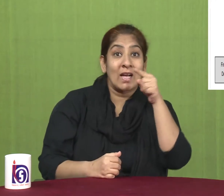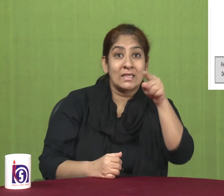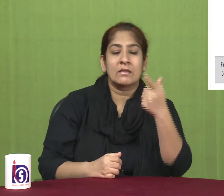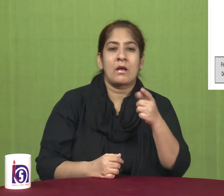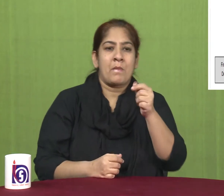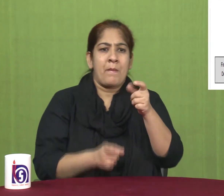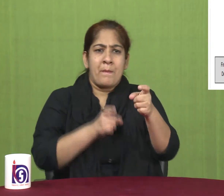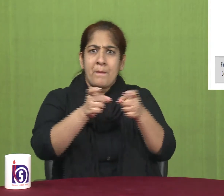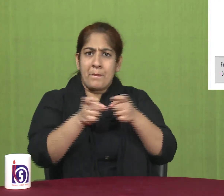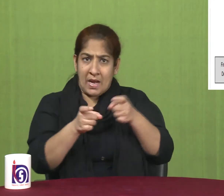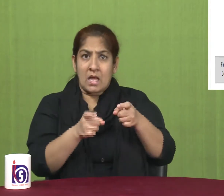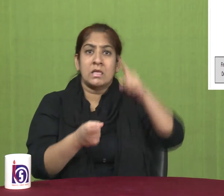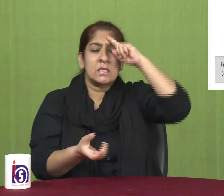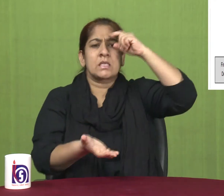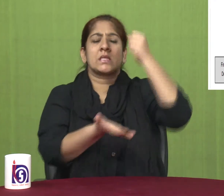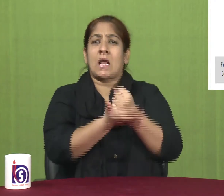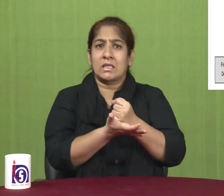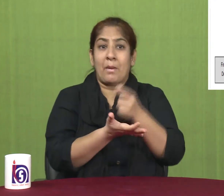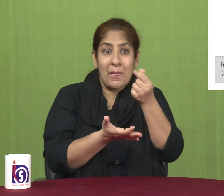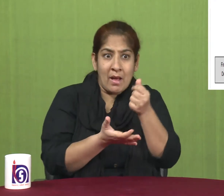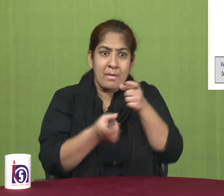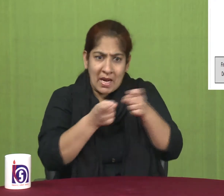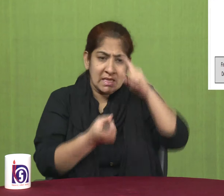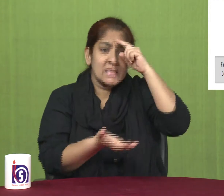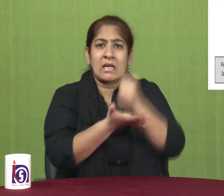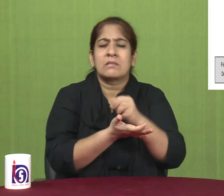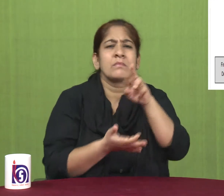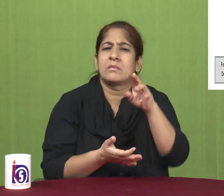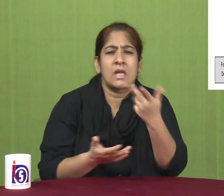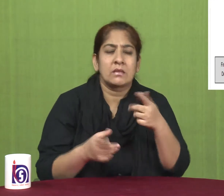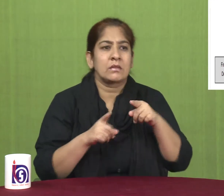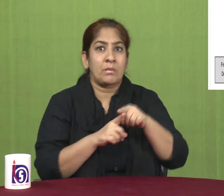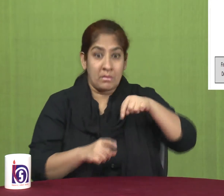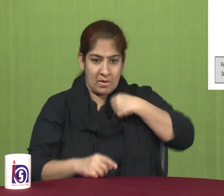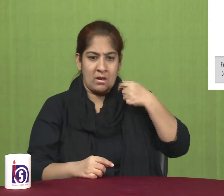financing decision. In case someone has given loan or any amount of money,